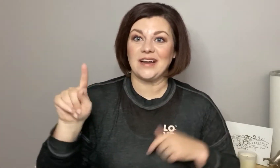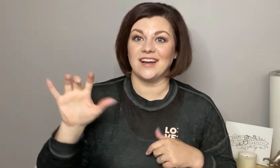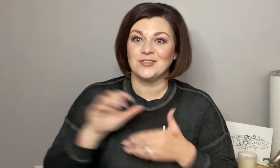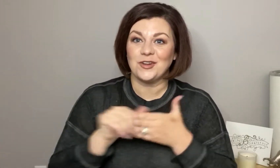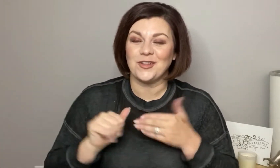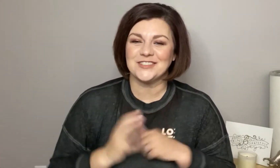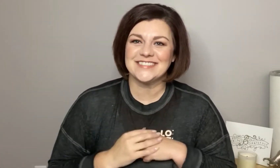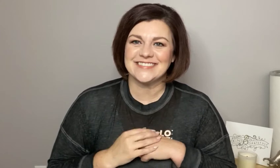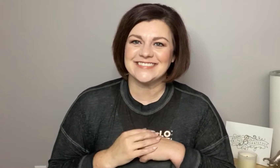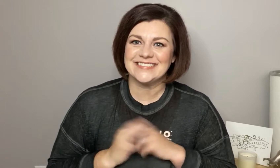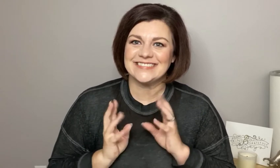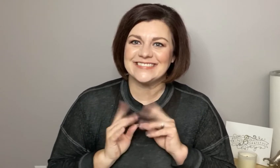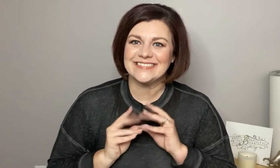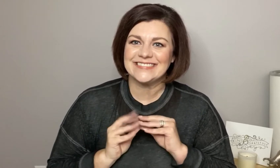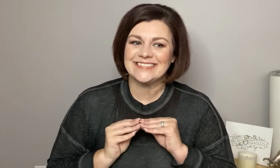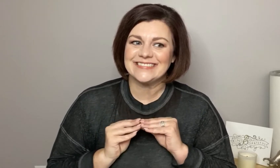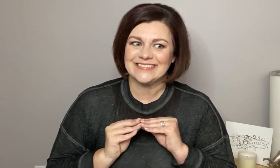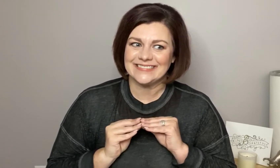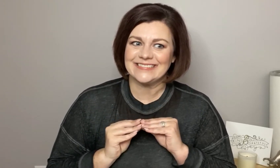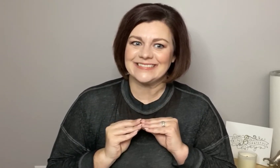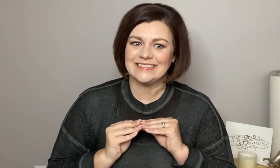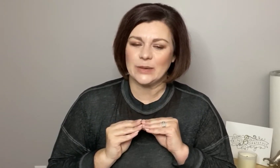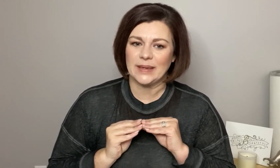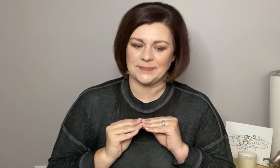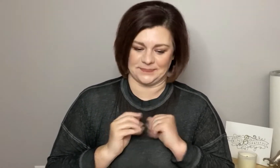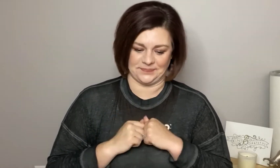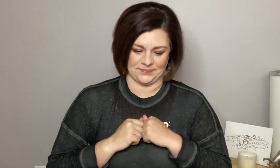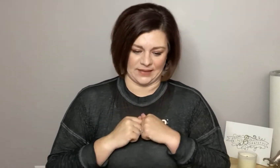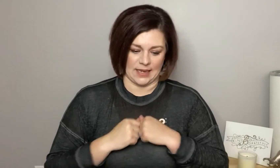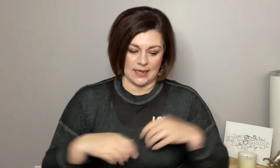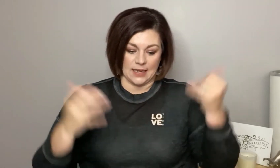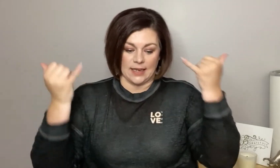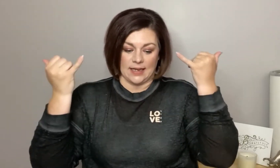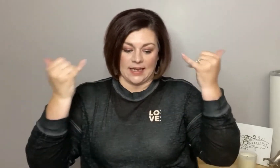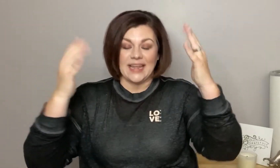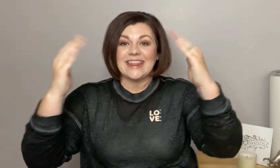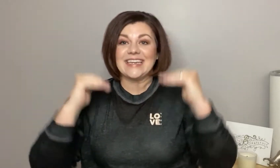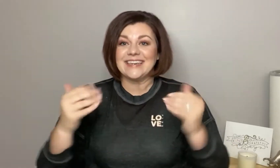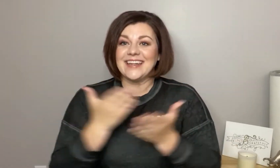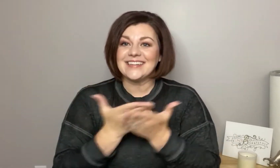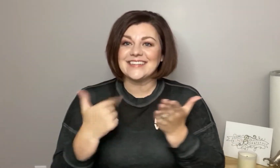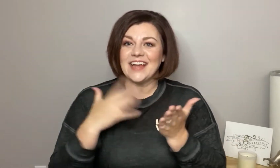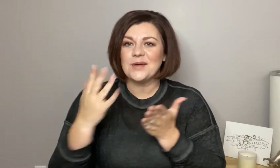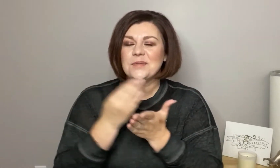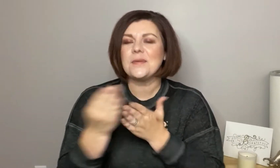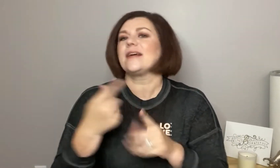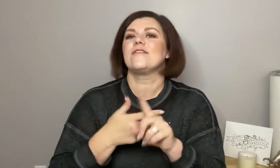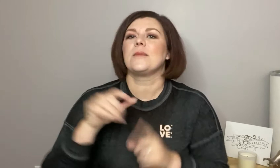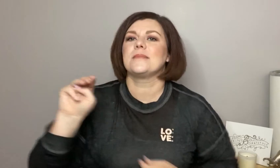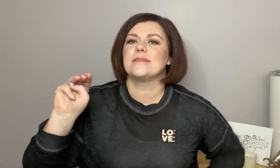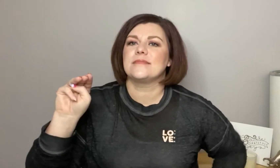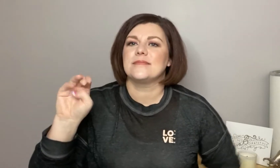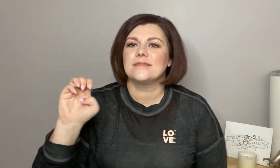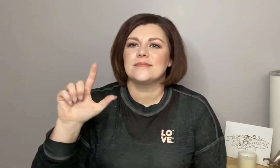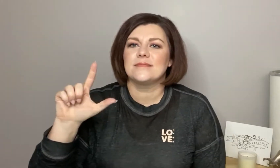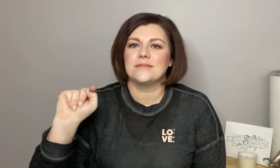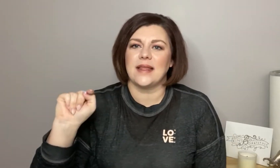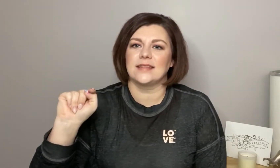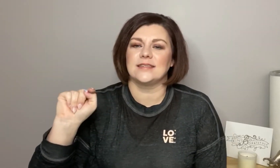2 items in and already $100. So, okay. Next one I would get